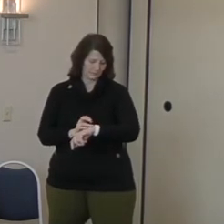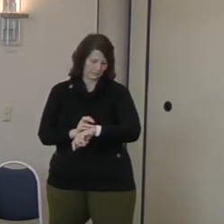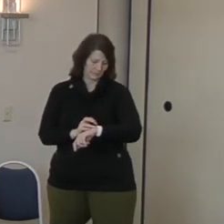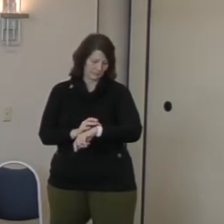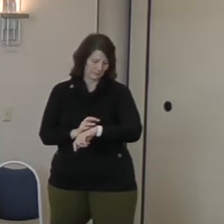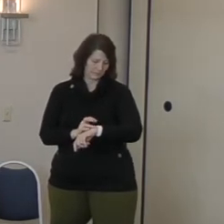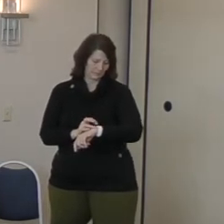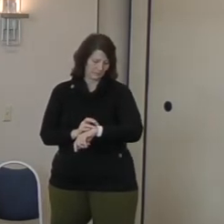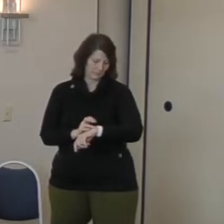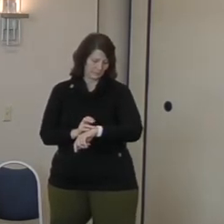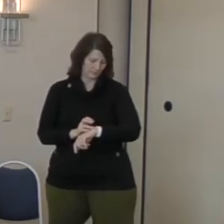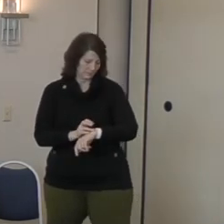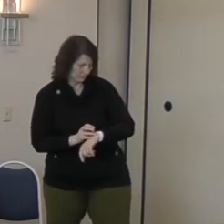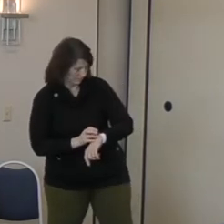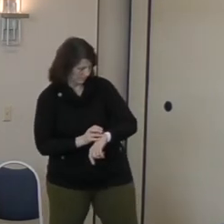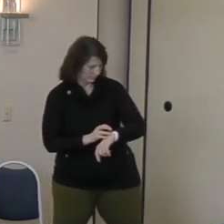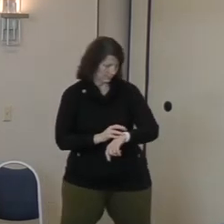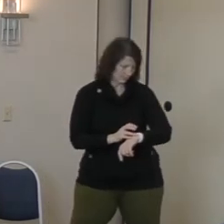So,